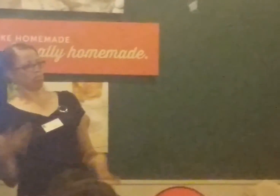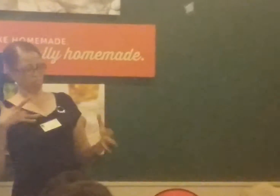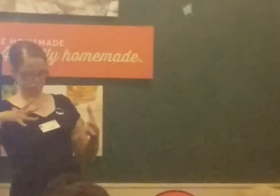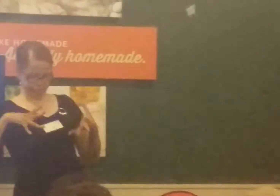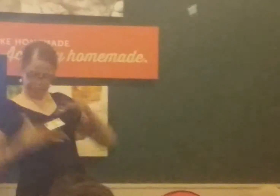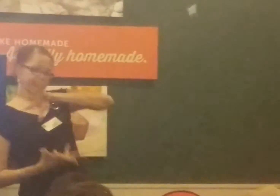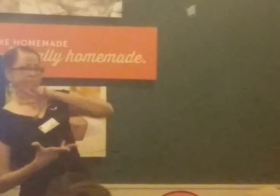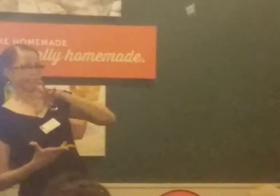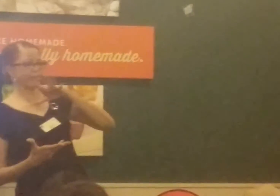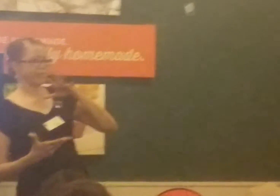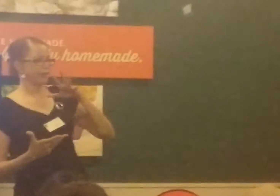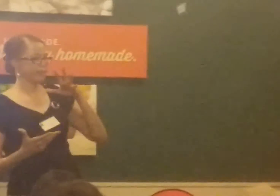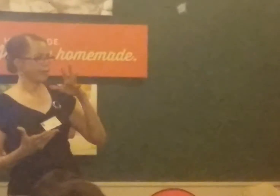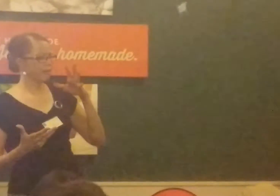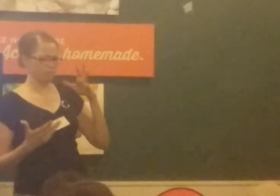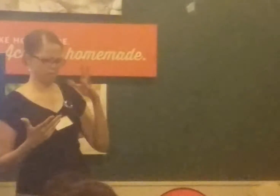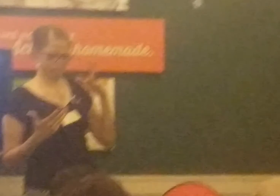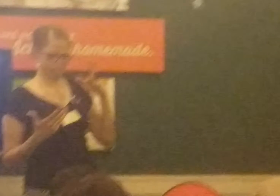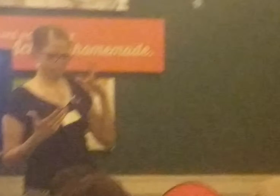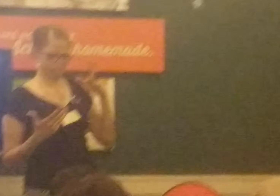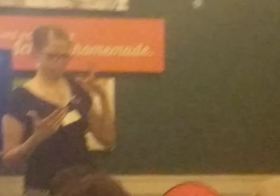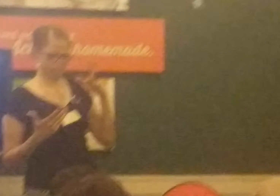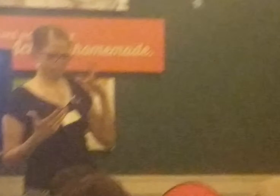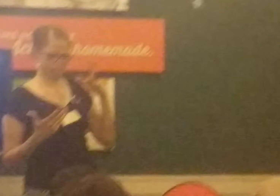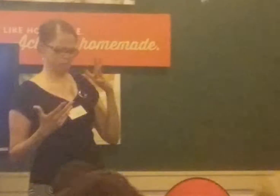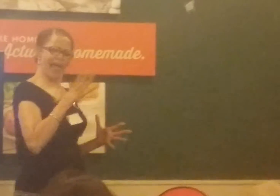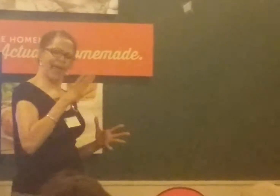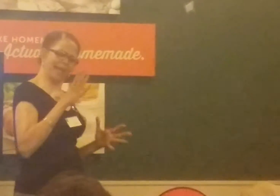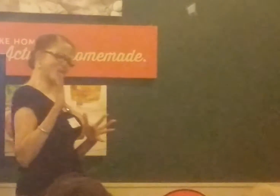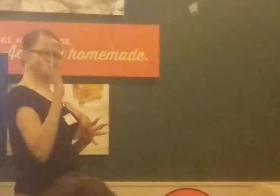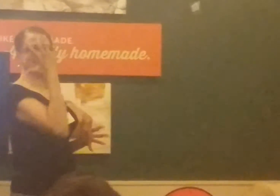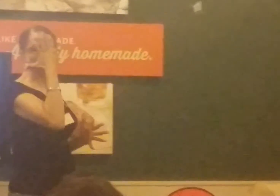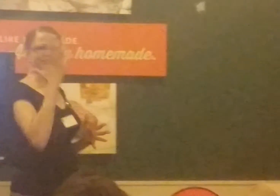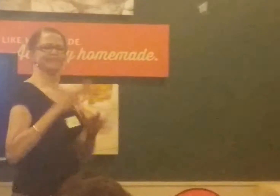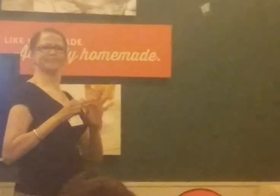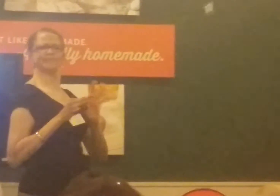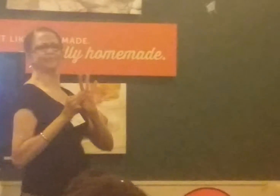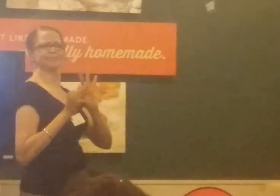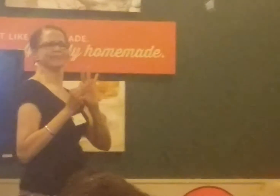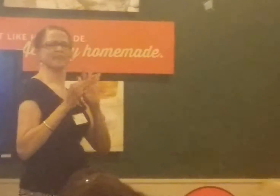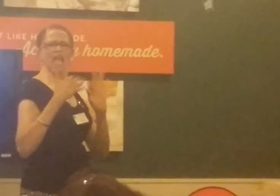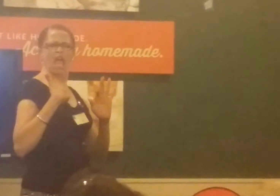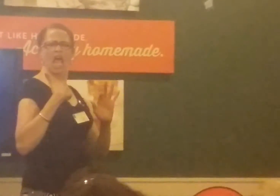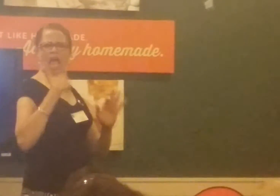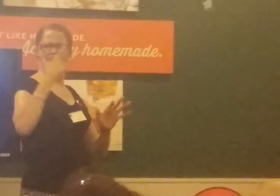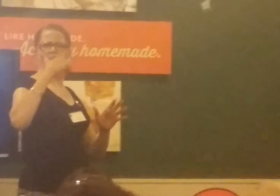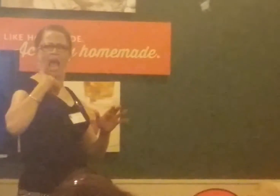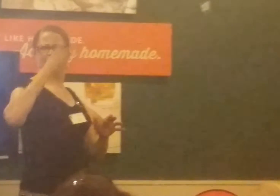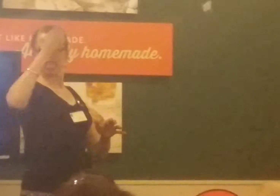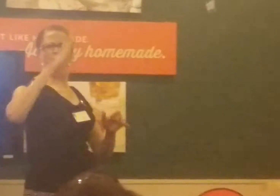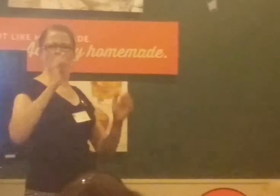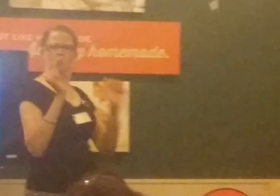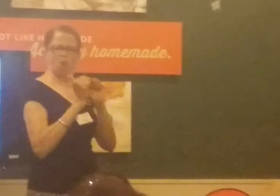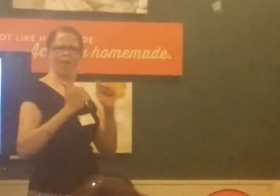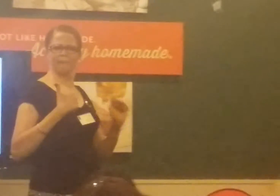get corrected, they just get discombobulated. And it turns them off. And you need to put on that face and understand and say,